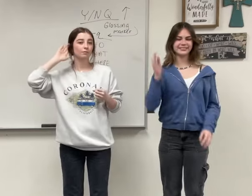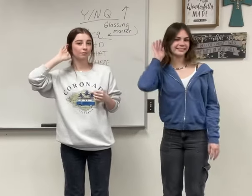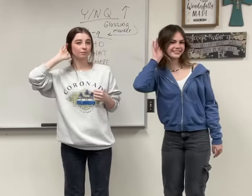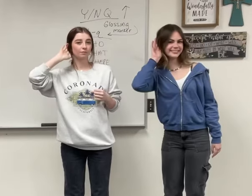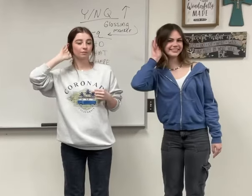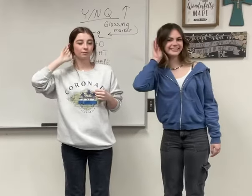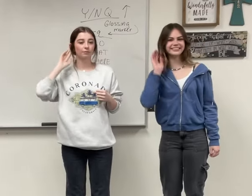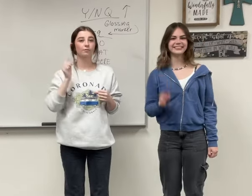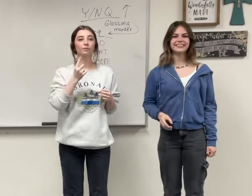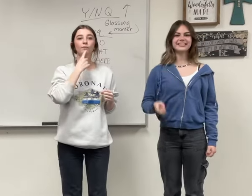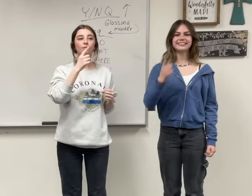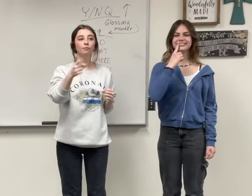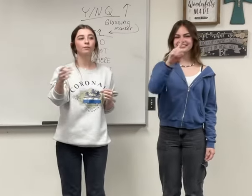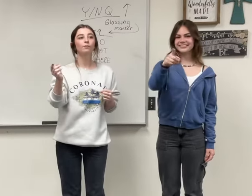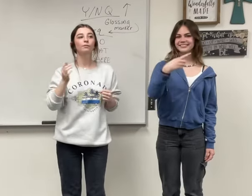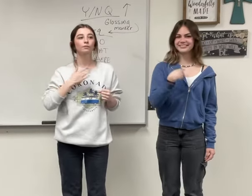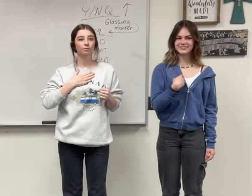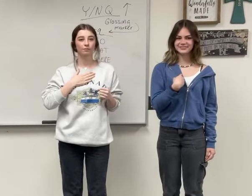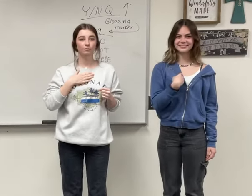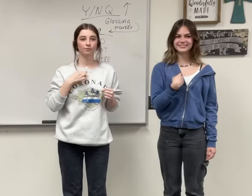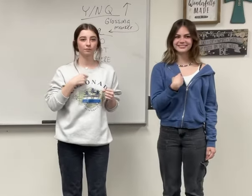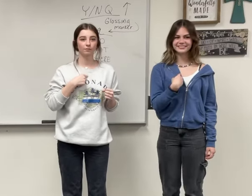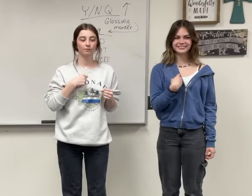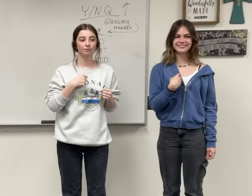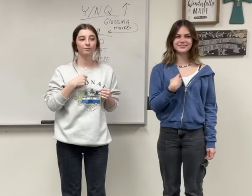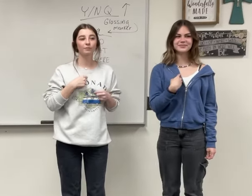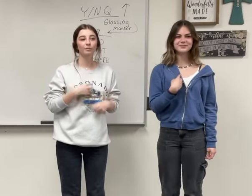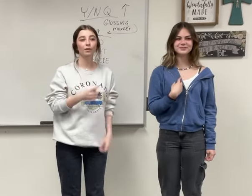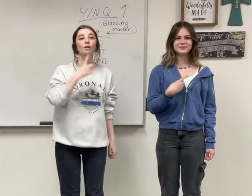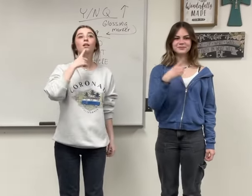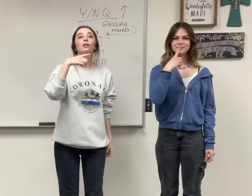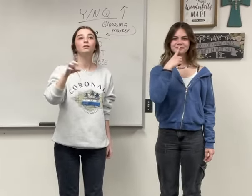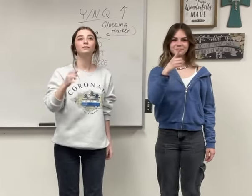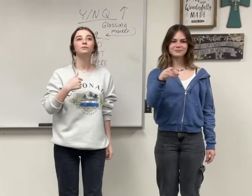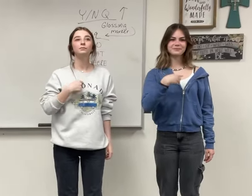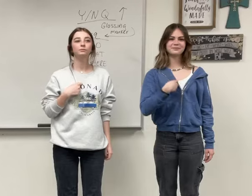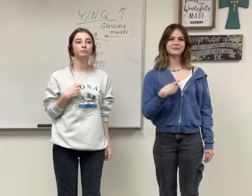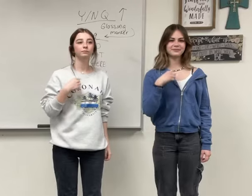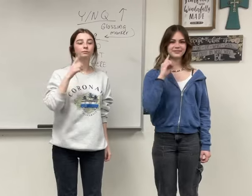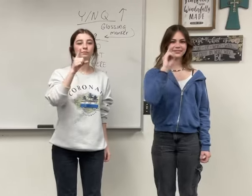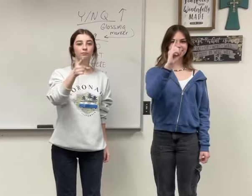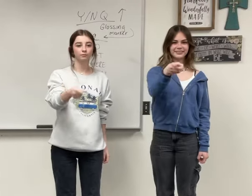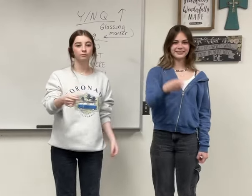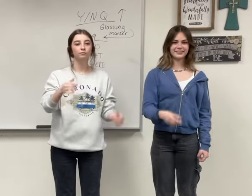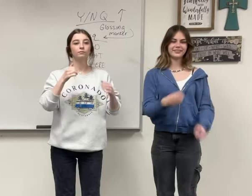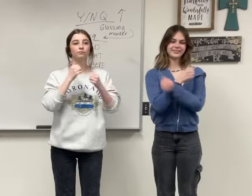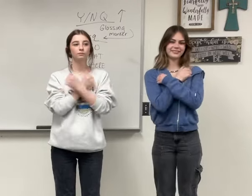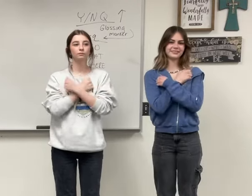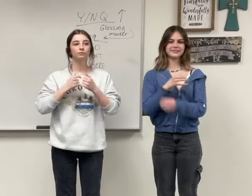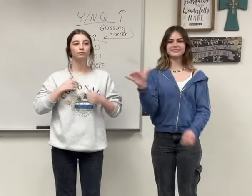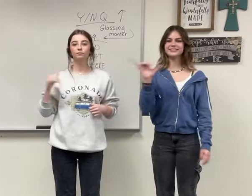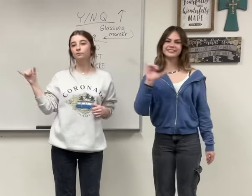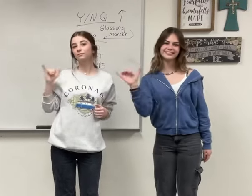hear Tell me, tell me that you love me too